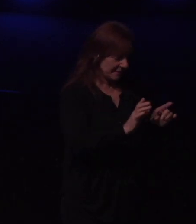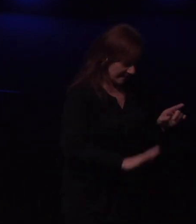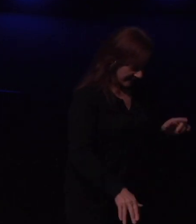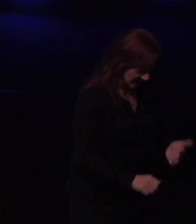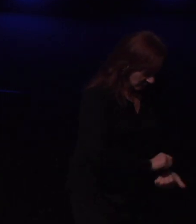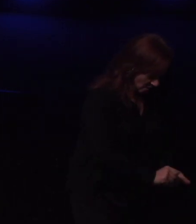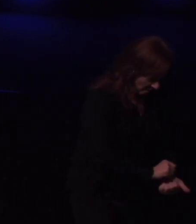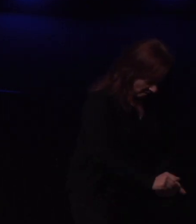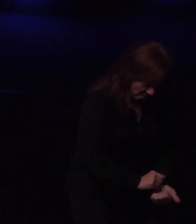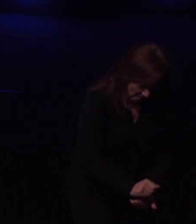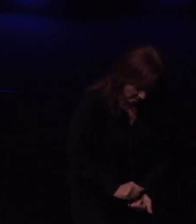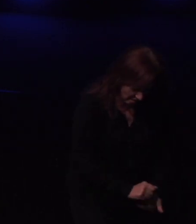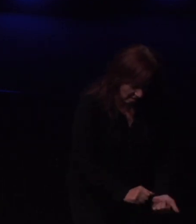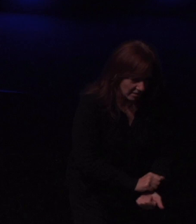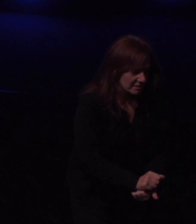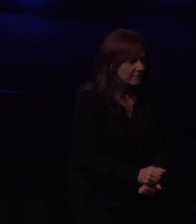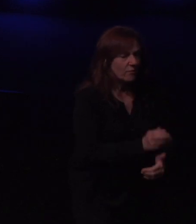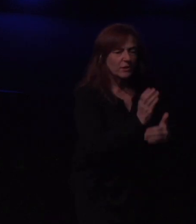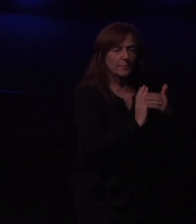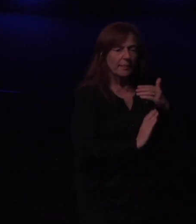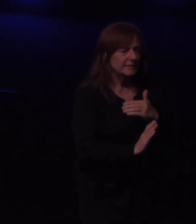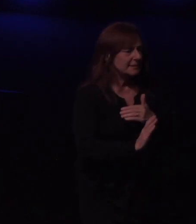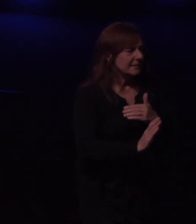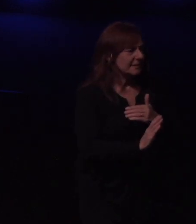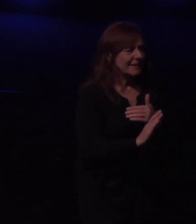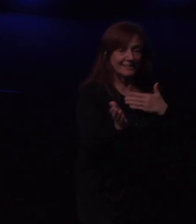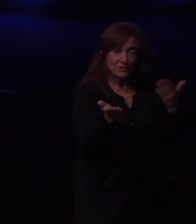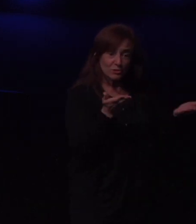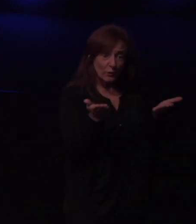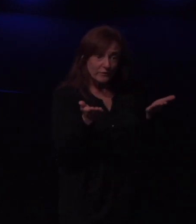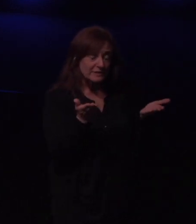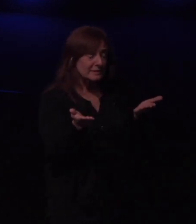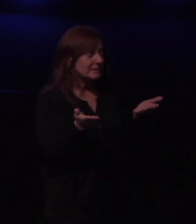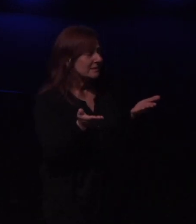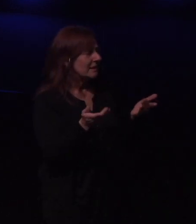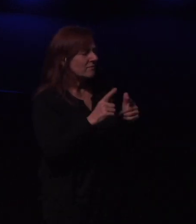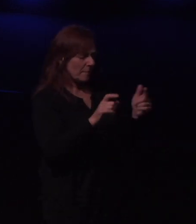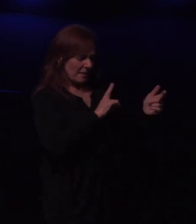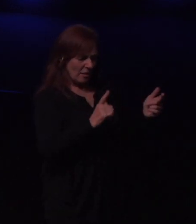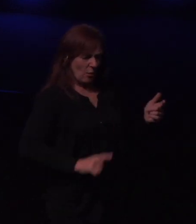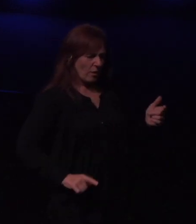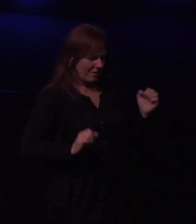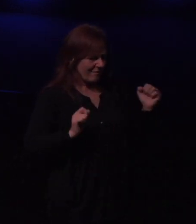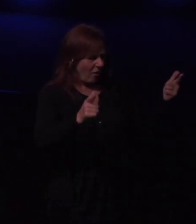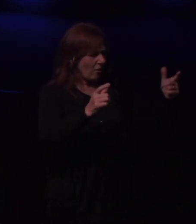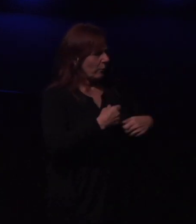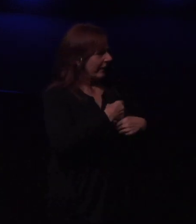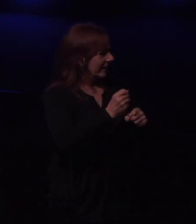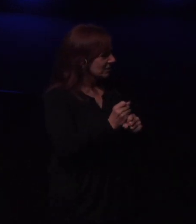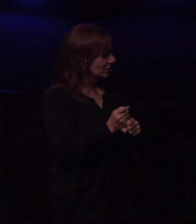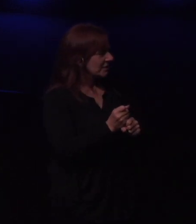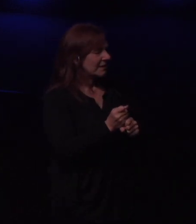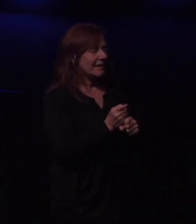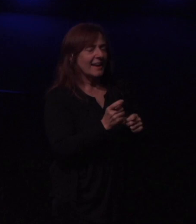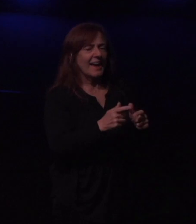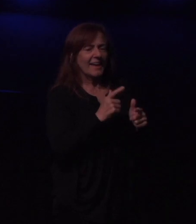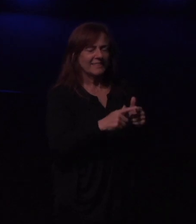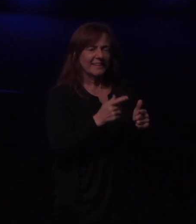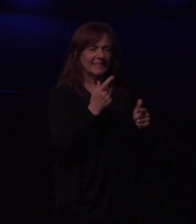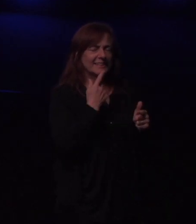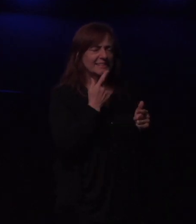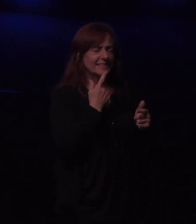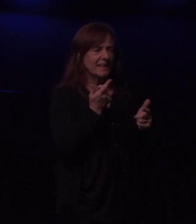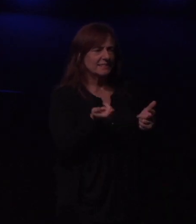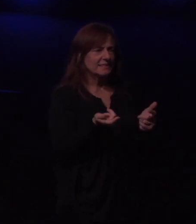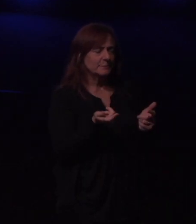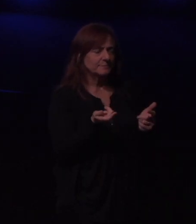beautiful moment of humility and service from the Lord of all creation. And then he says